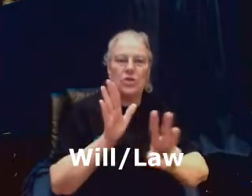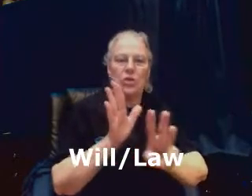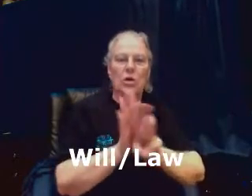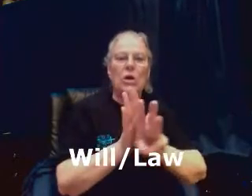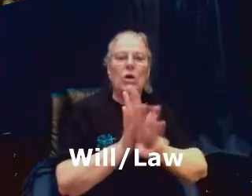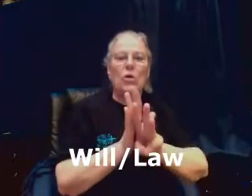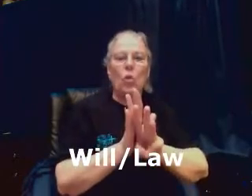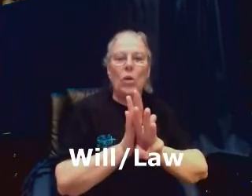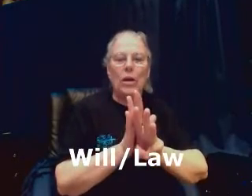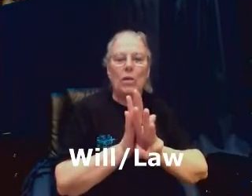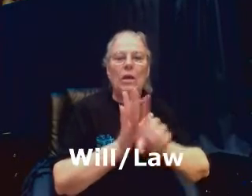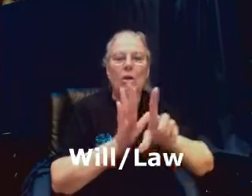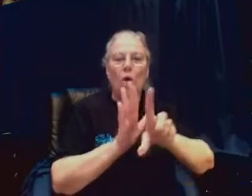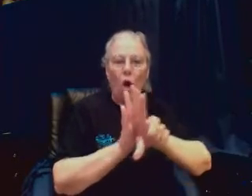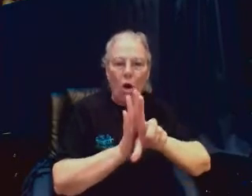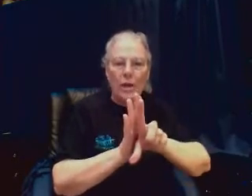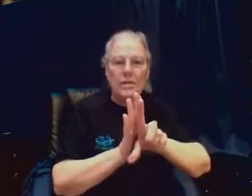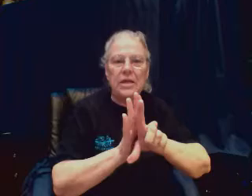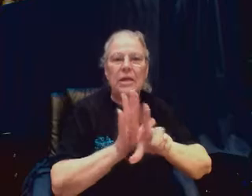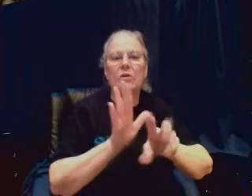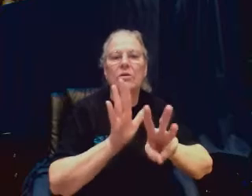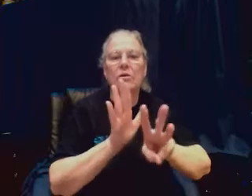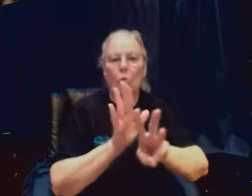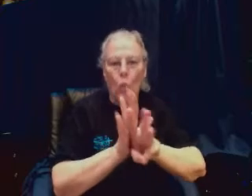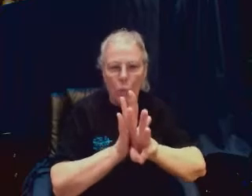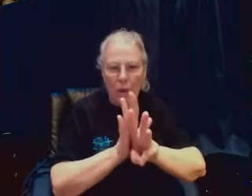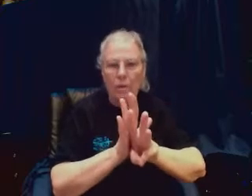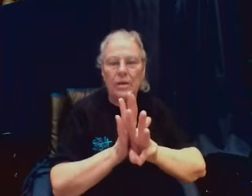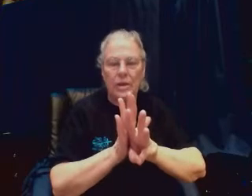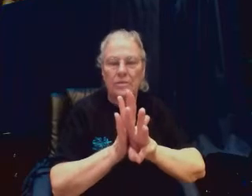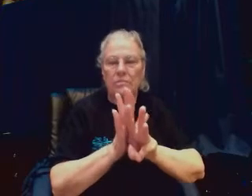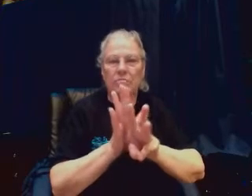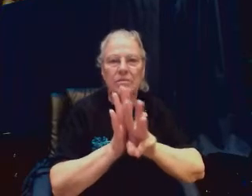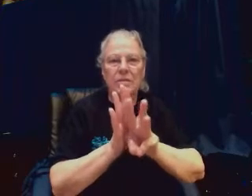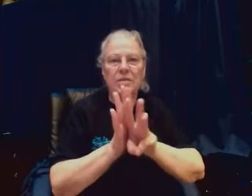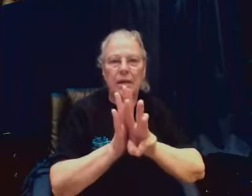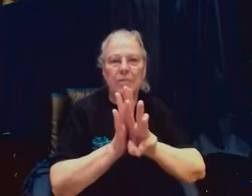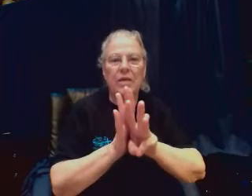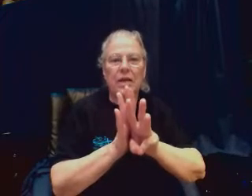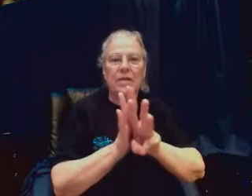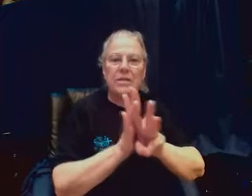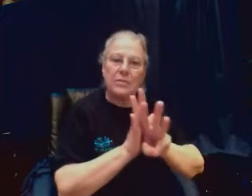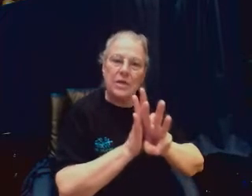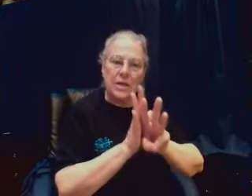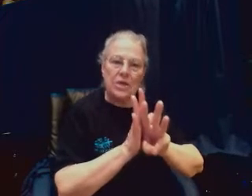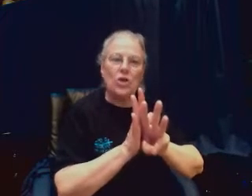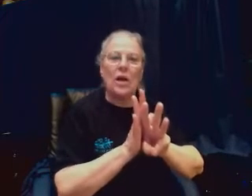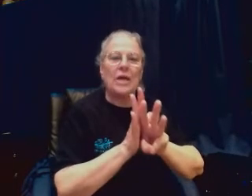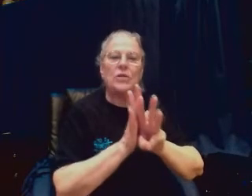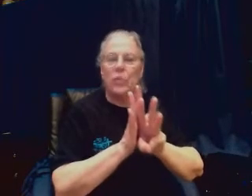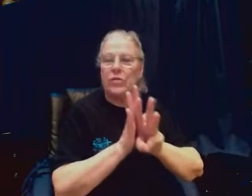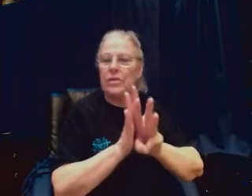formation. Will. Law is here. Will is the same thing except initialized with the